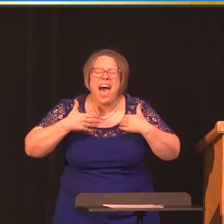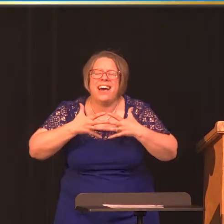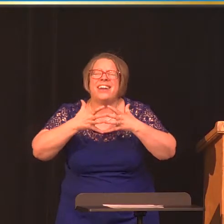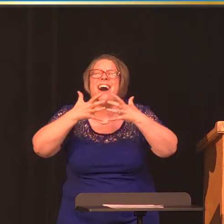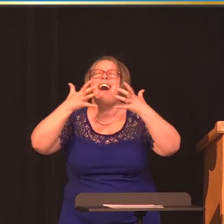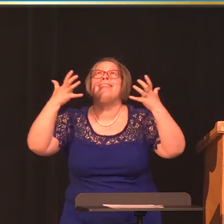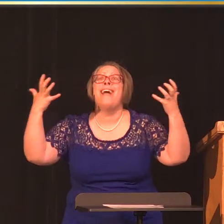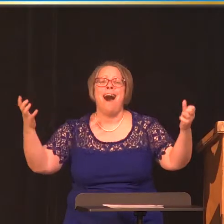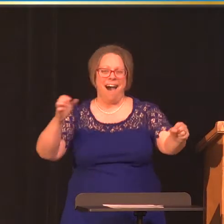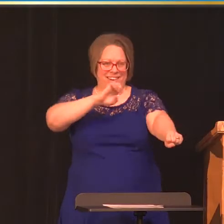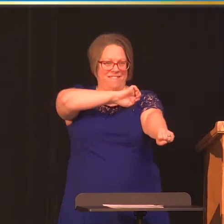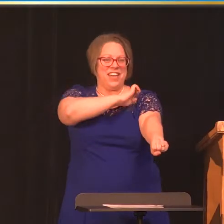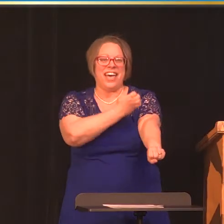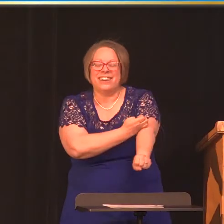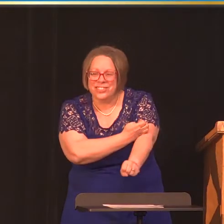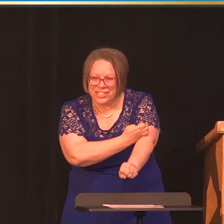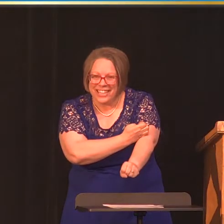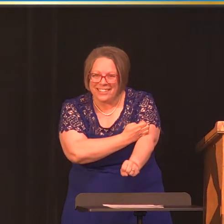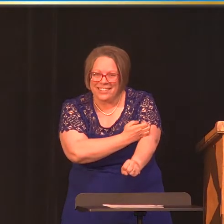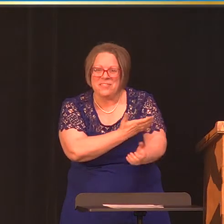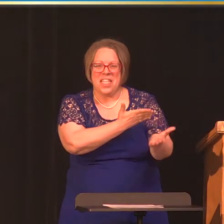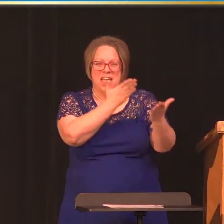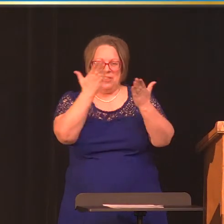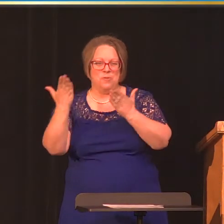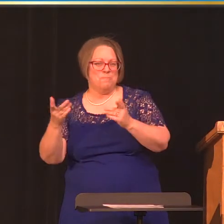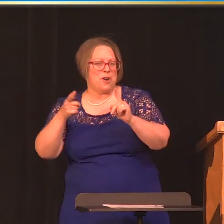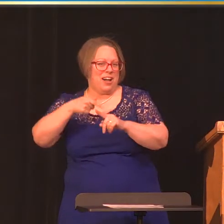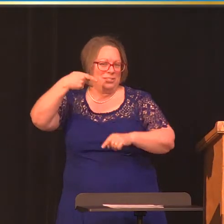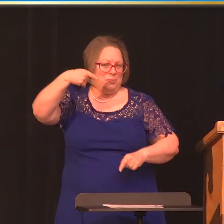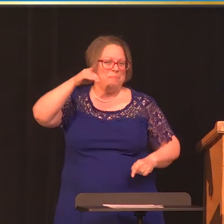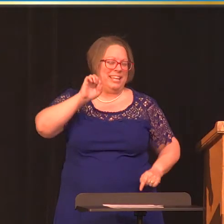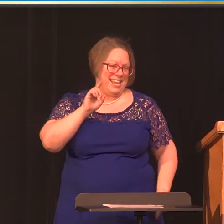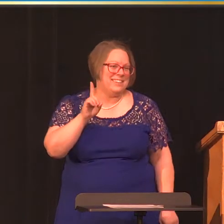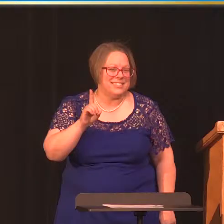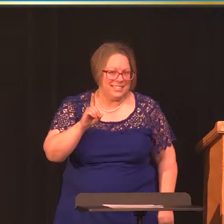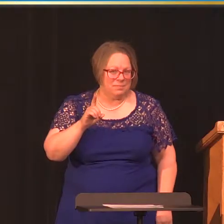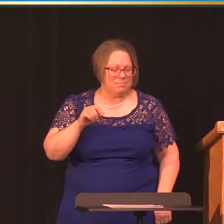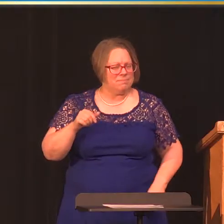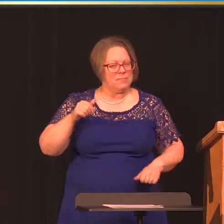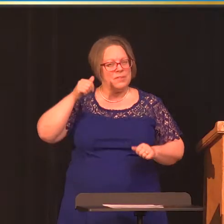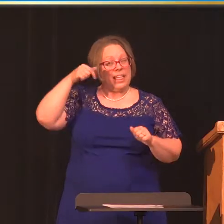and you've had a whole lot of energy that you've brought to PDSD.